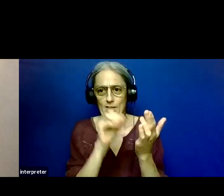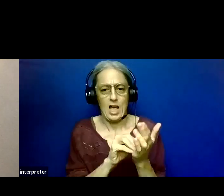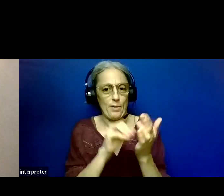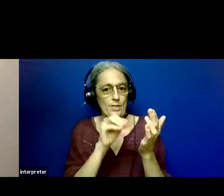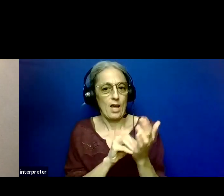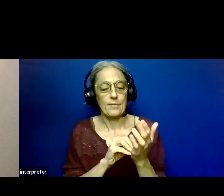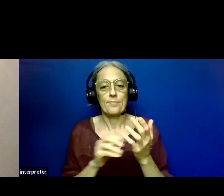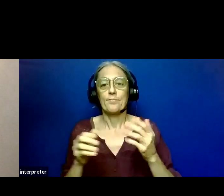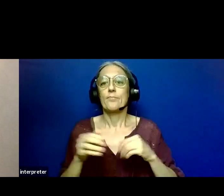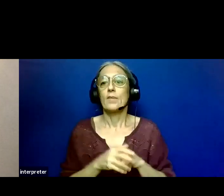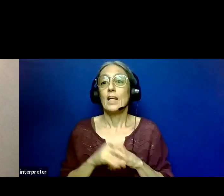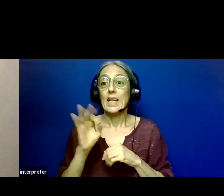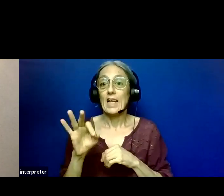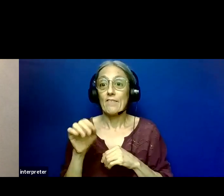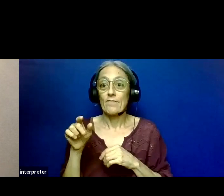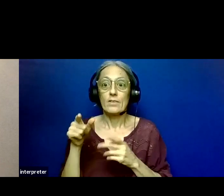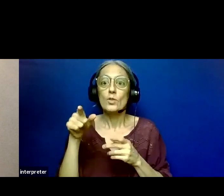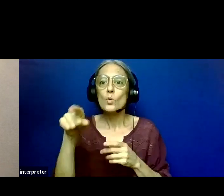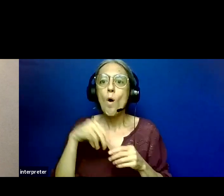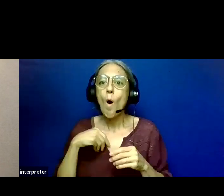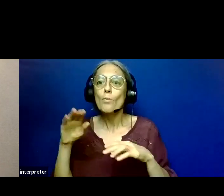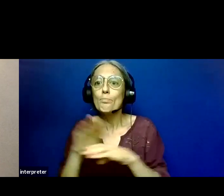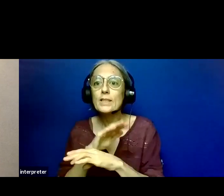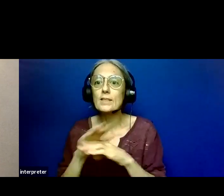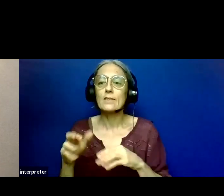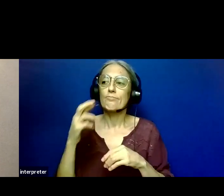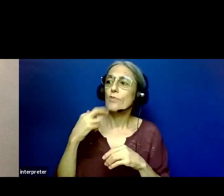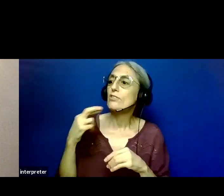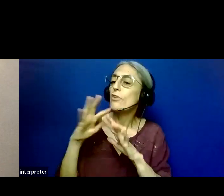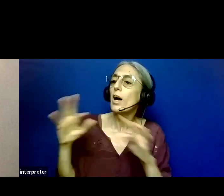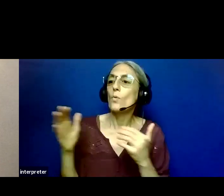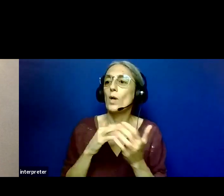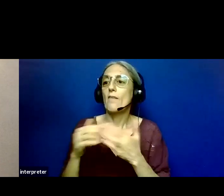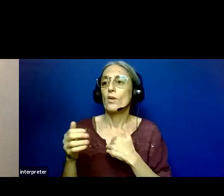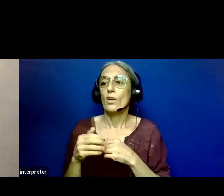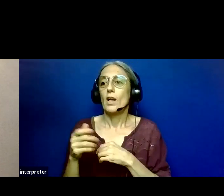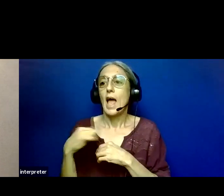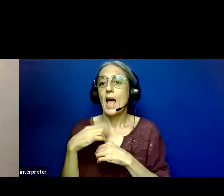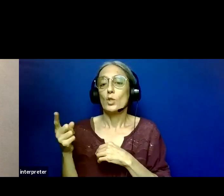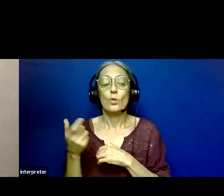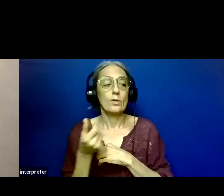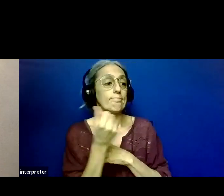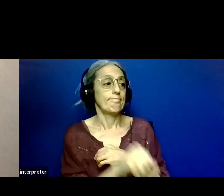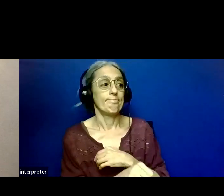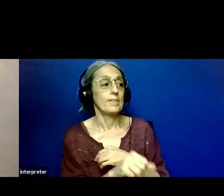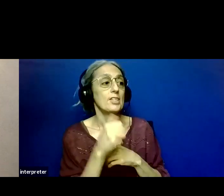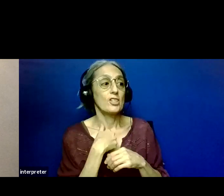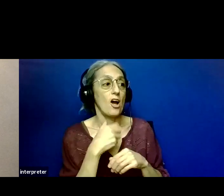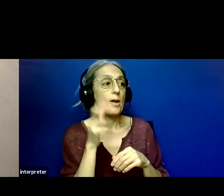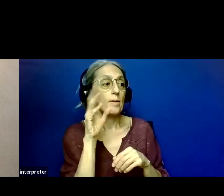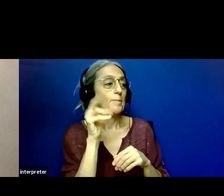denied entry or someone asked with a disability was asked to leave your establishment. Take photos if you